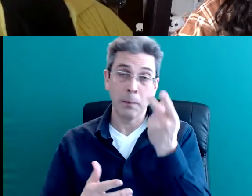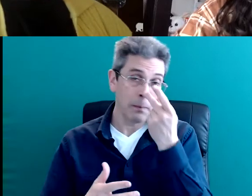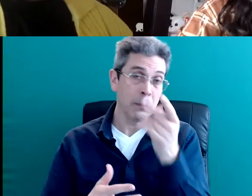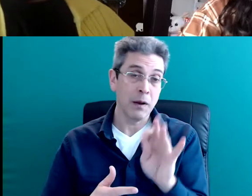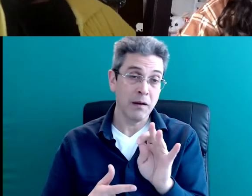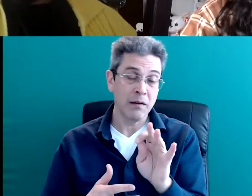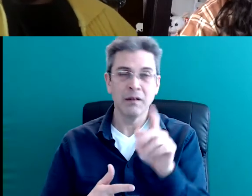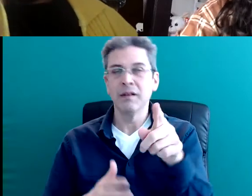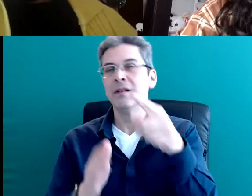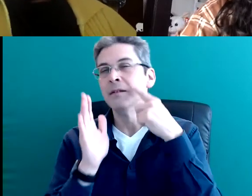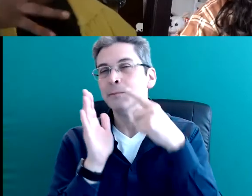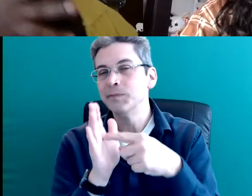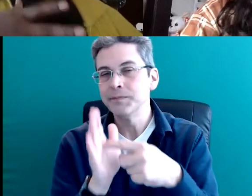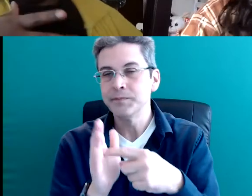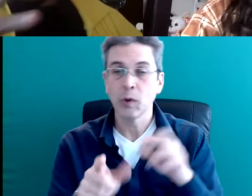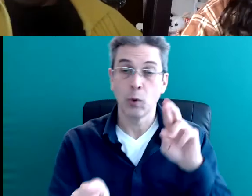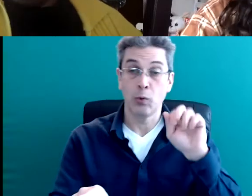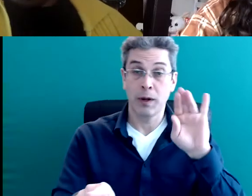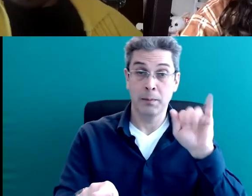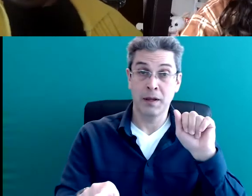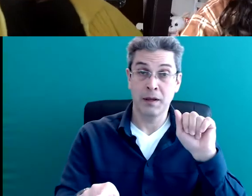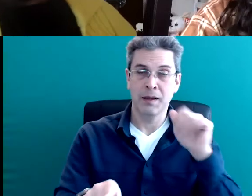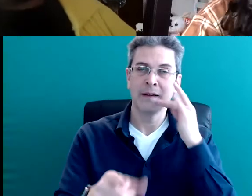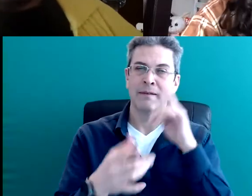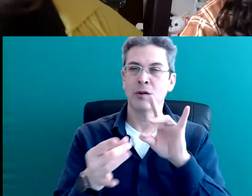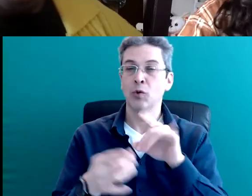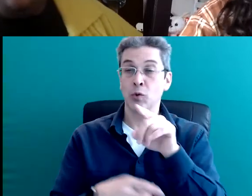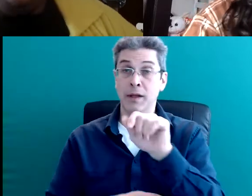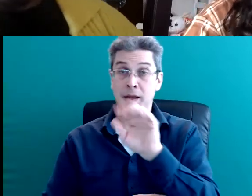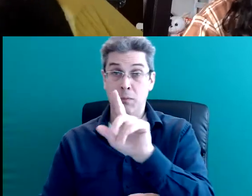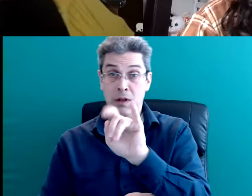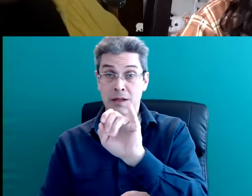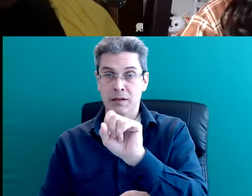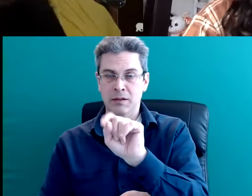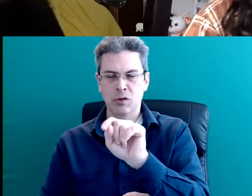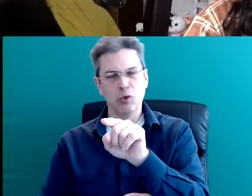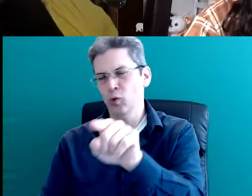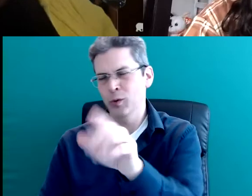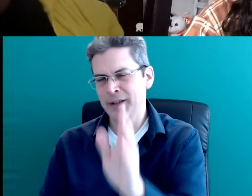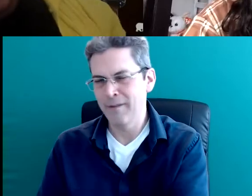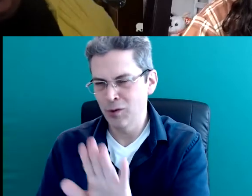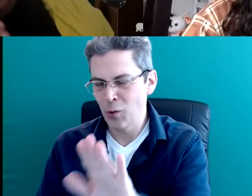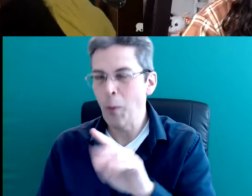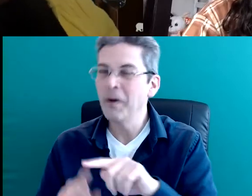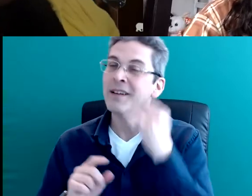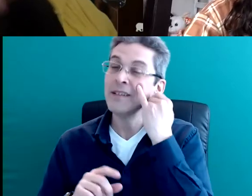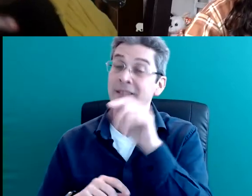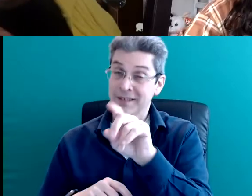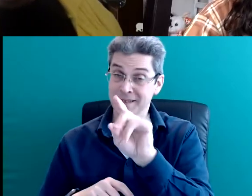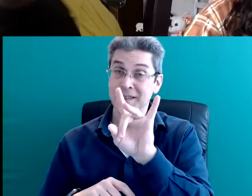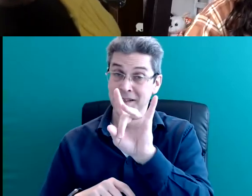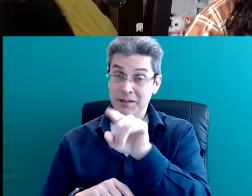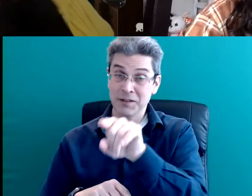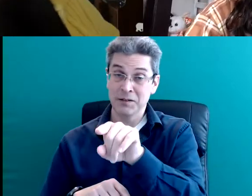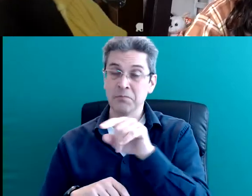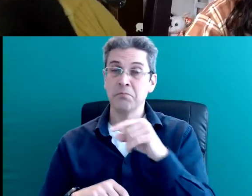what I'll do is I'll be like, so say Rabia, you are posting an ableist comment. You would never, but say you did. And I would look at you